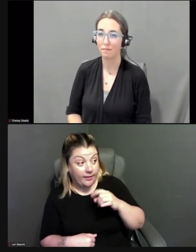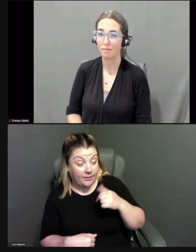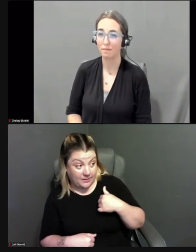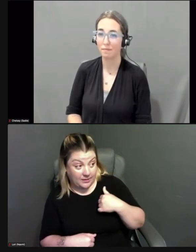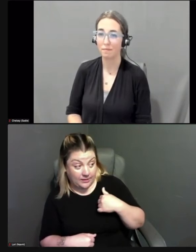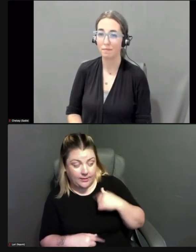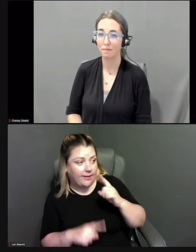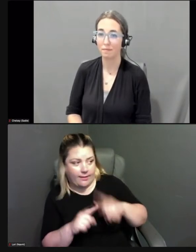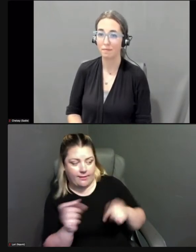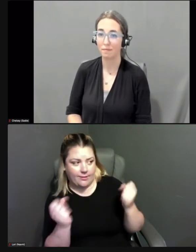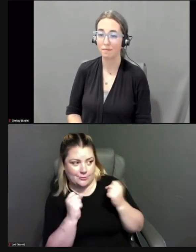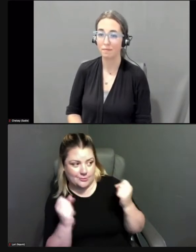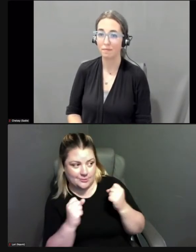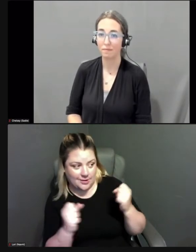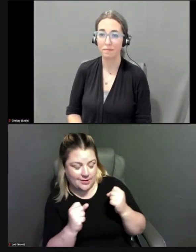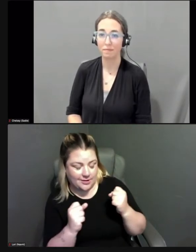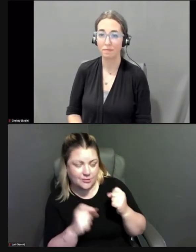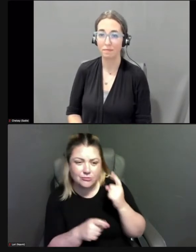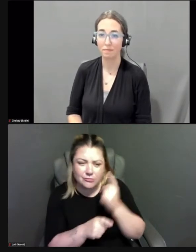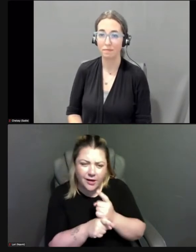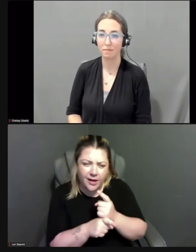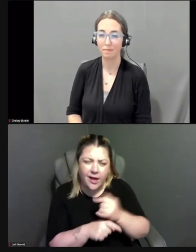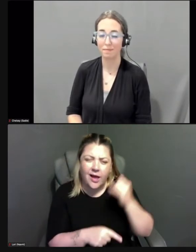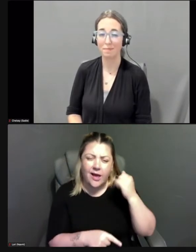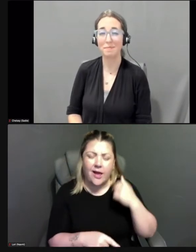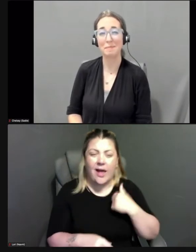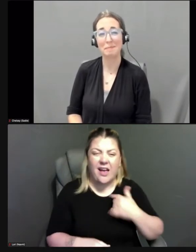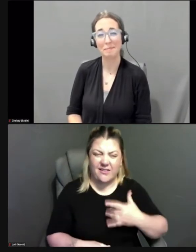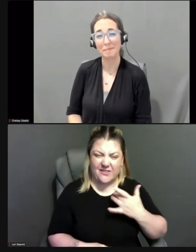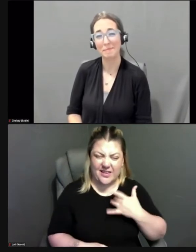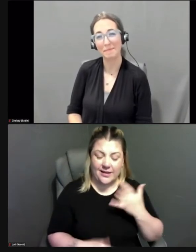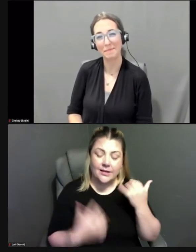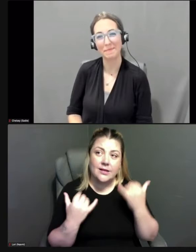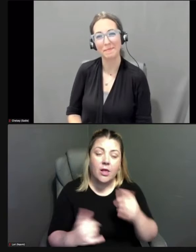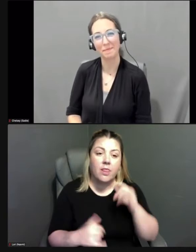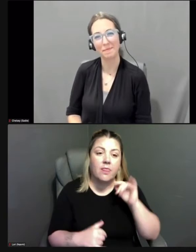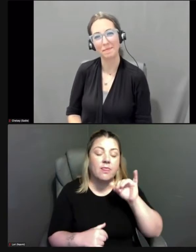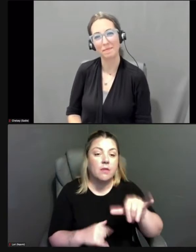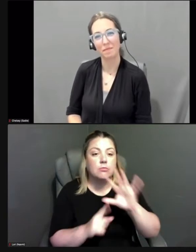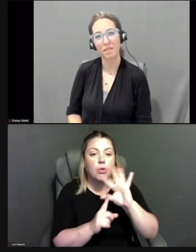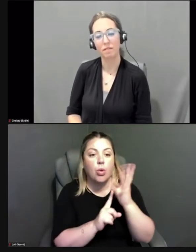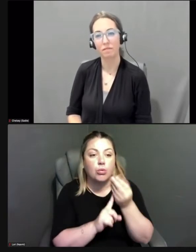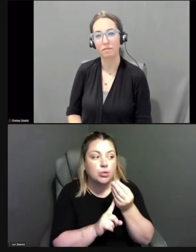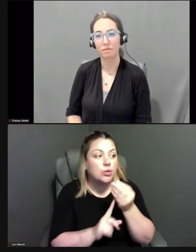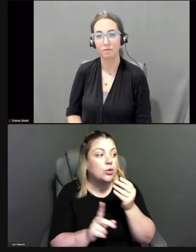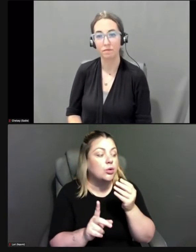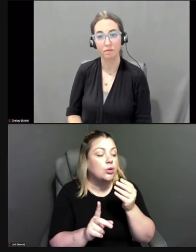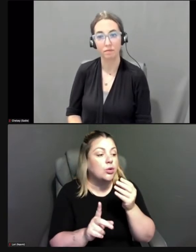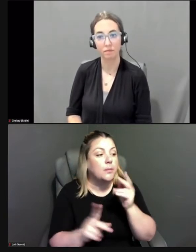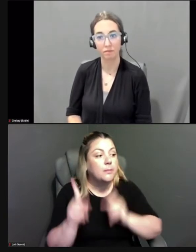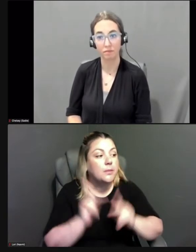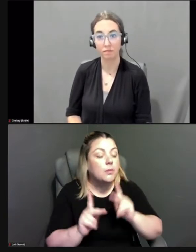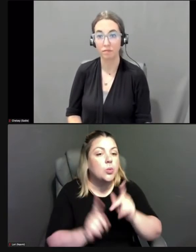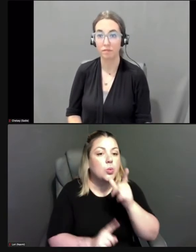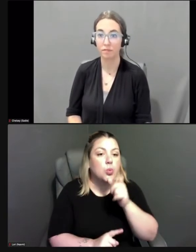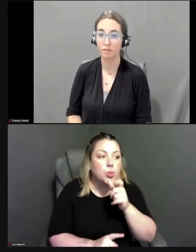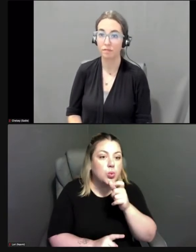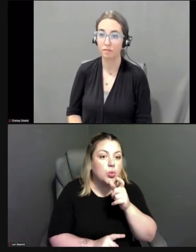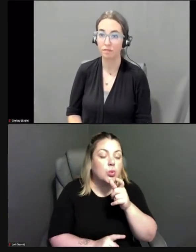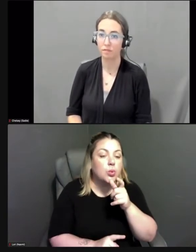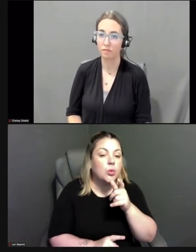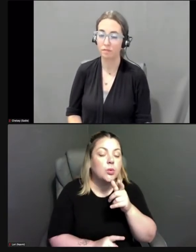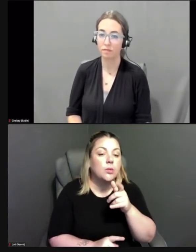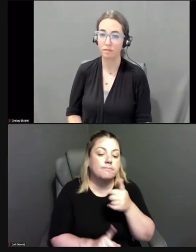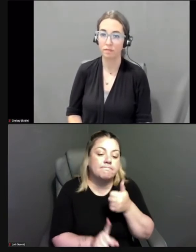that some of that is like the cultural representations of people who were in very small